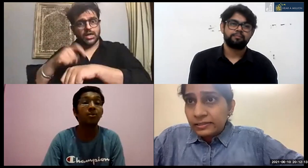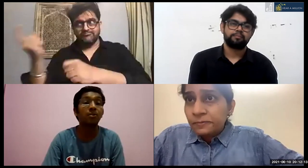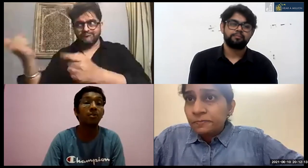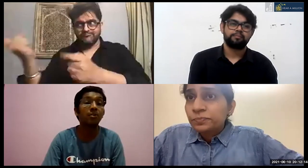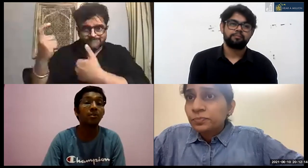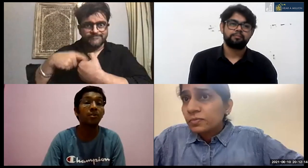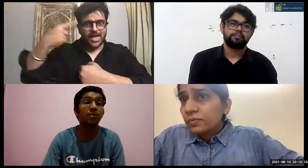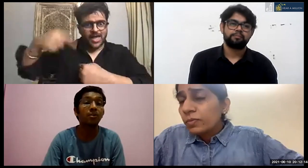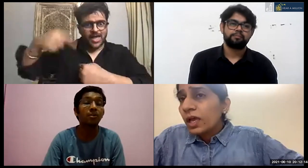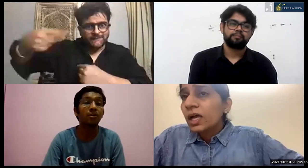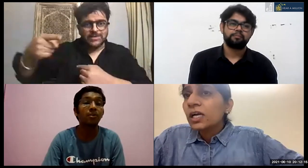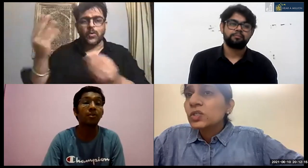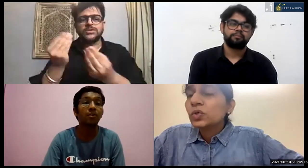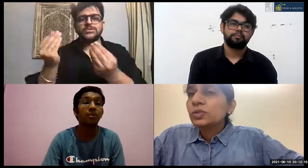online.